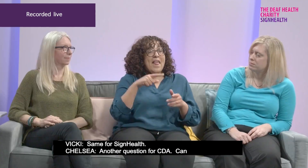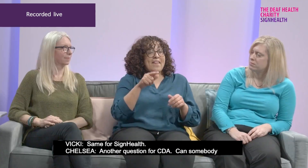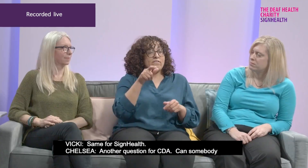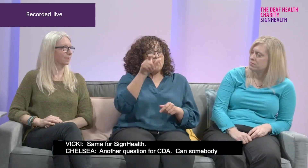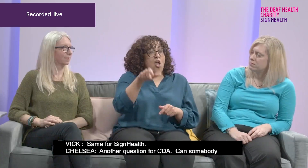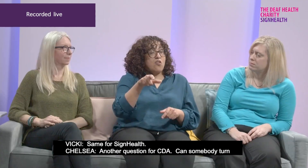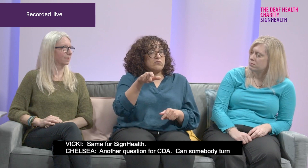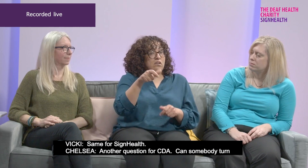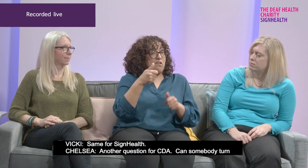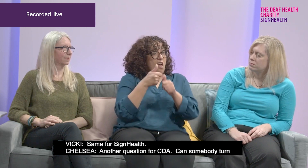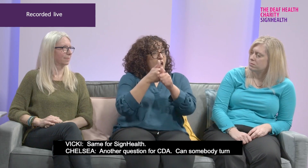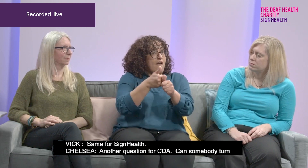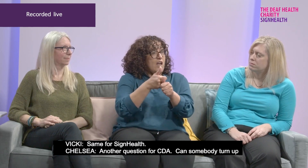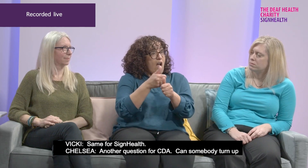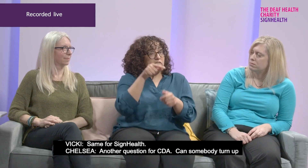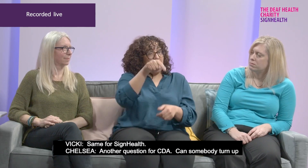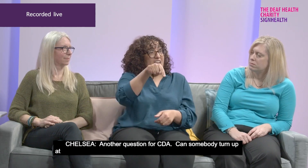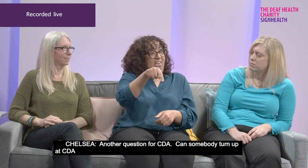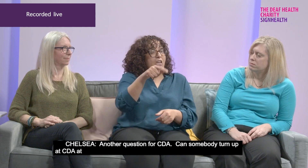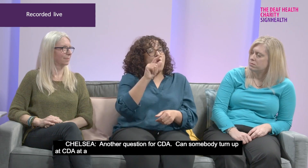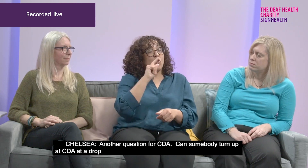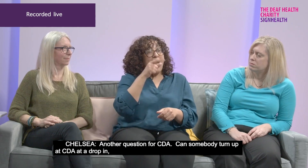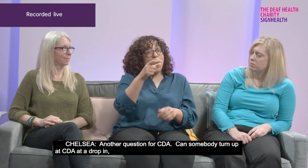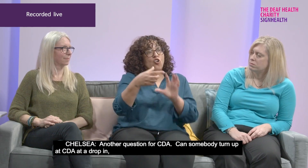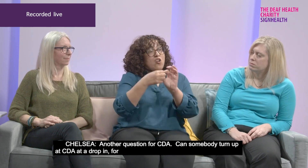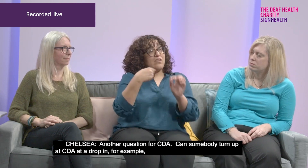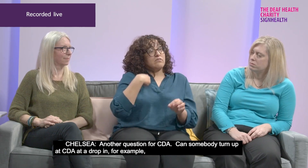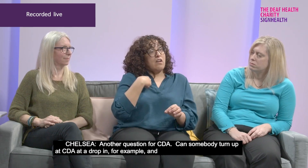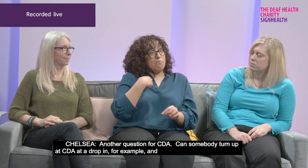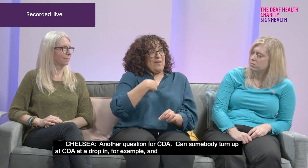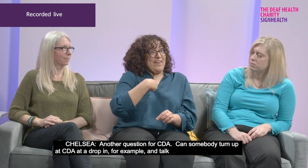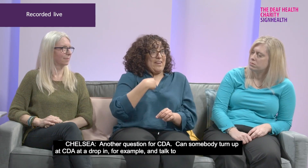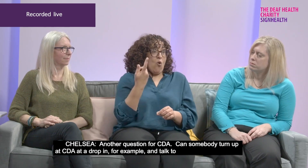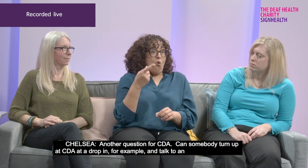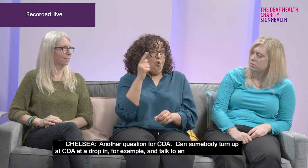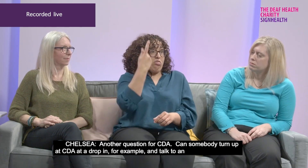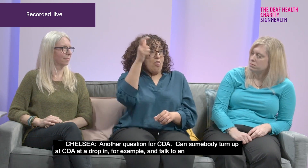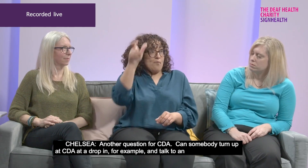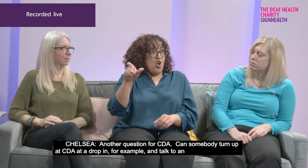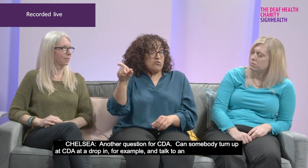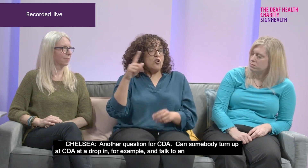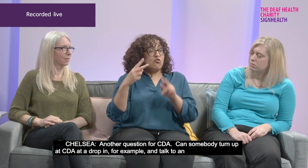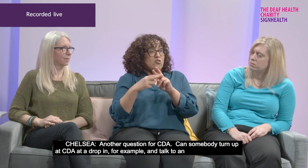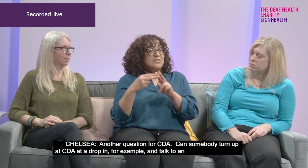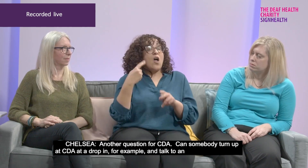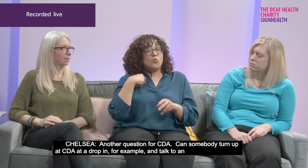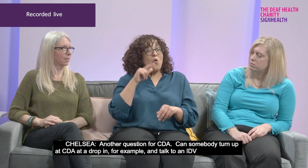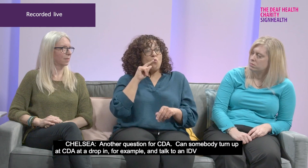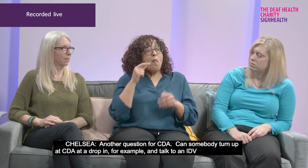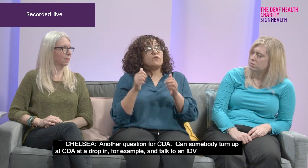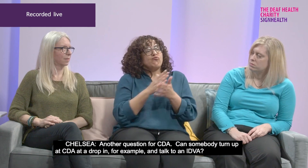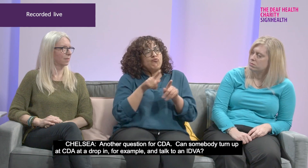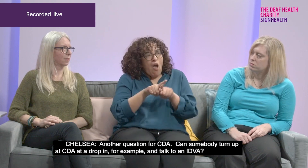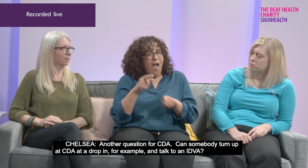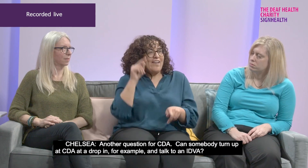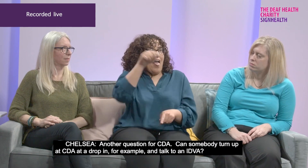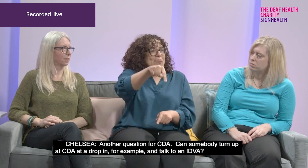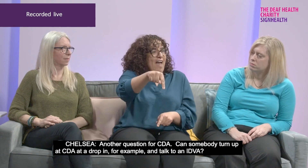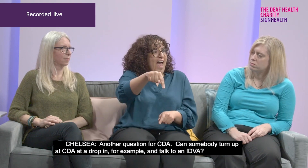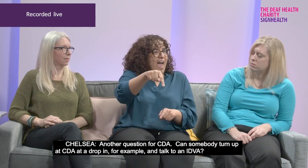Can somebody turn up at CDA at a drop-in, for example, and talk to an IDVA? So it depends if the advisor's